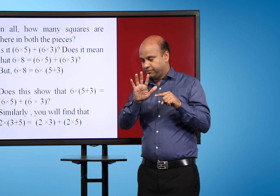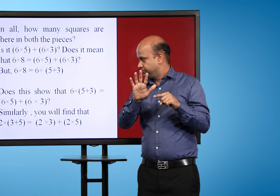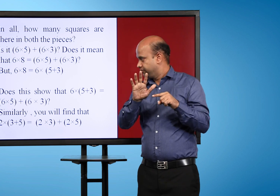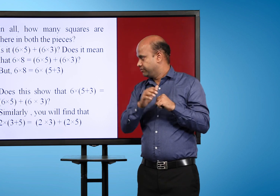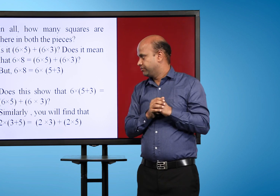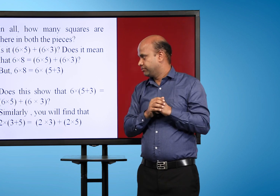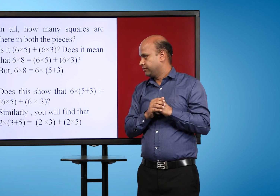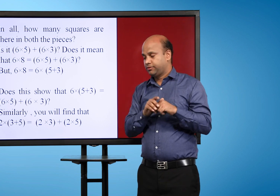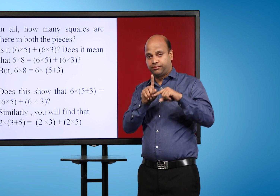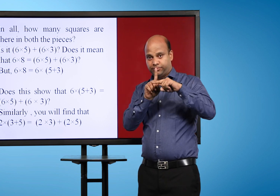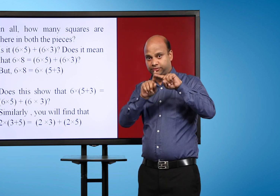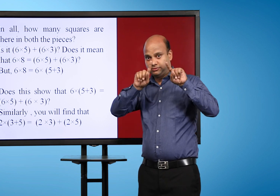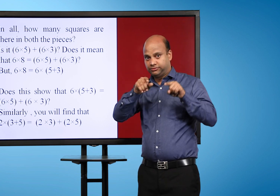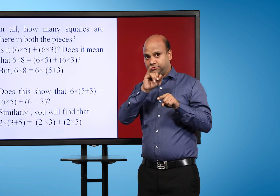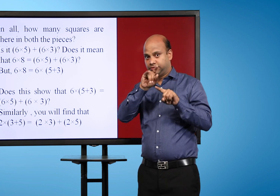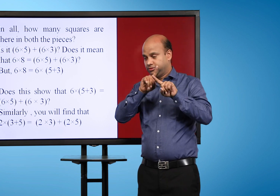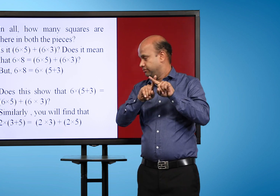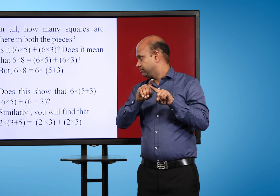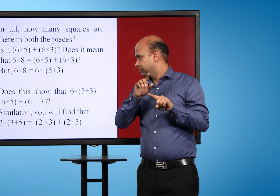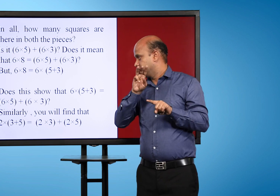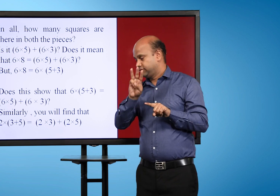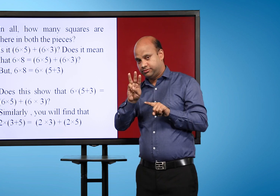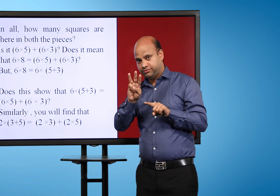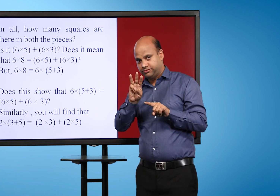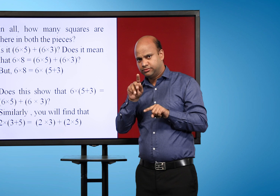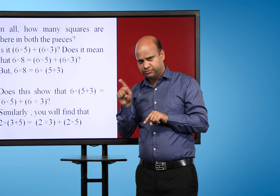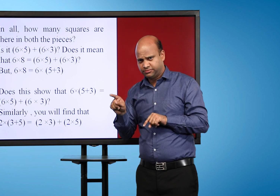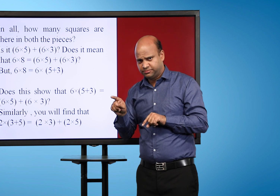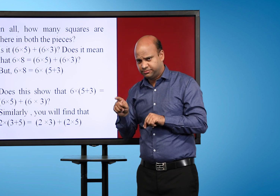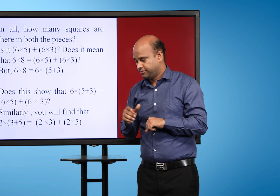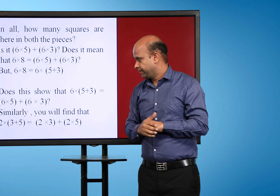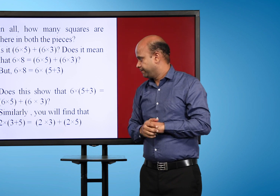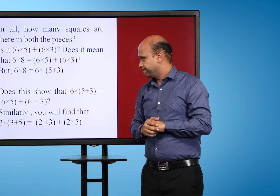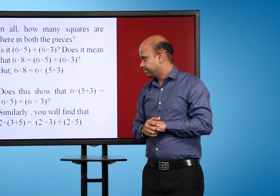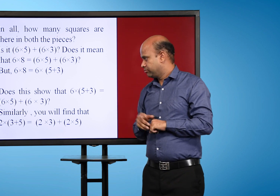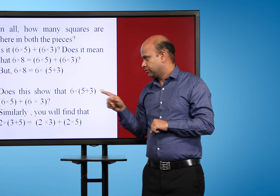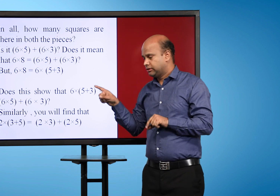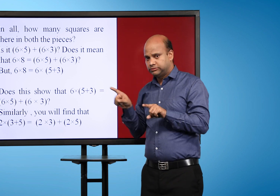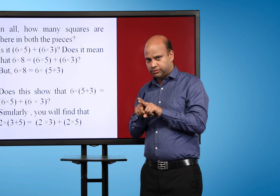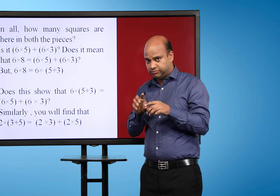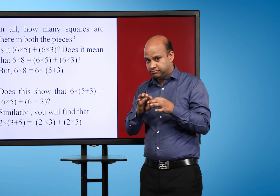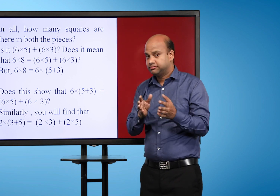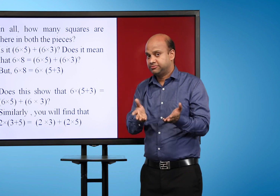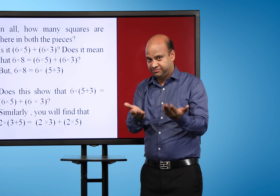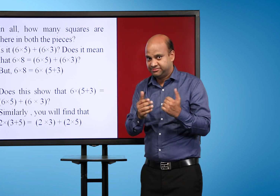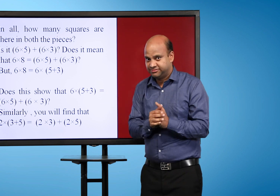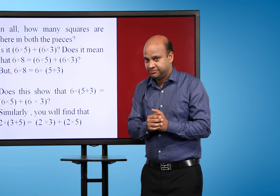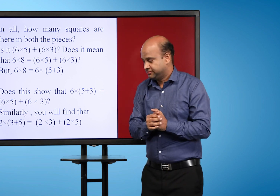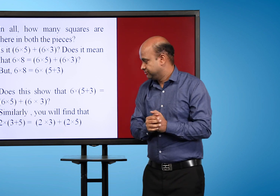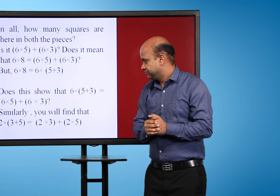5 plus, in brackets, 6 multiplied by 3? Similarly, you will find that